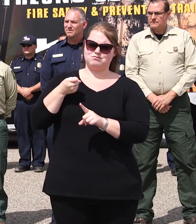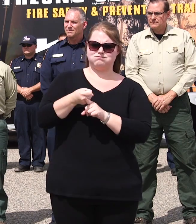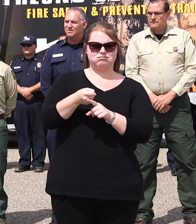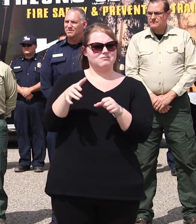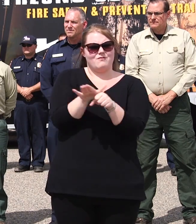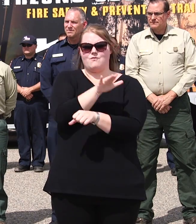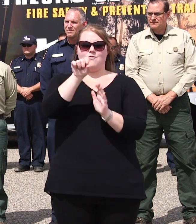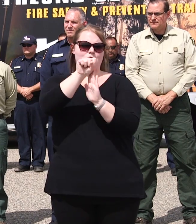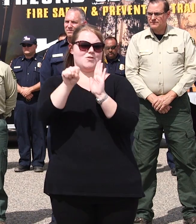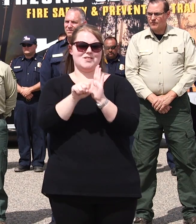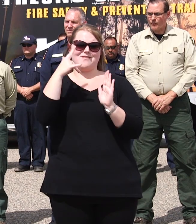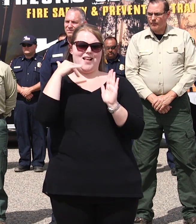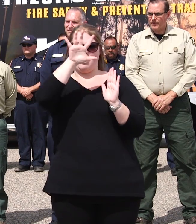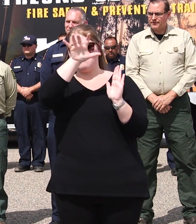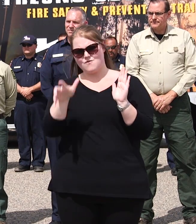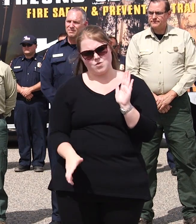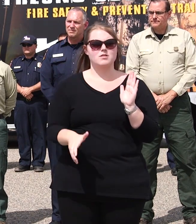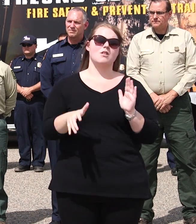the entire state.